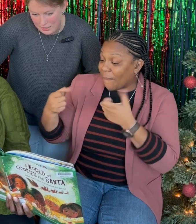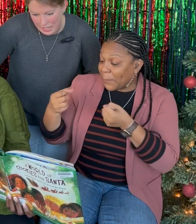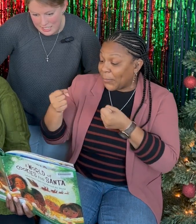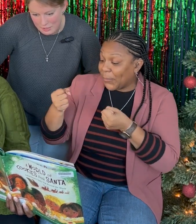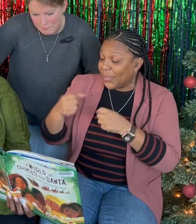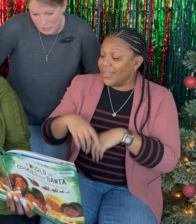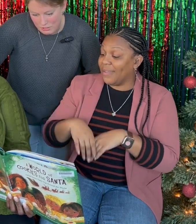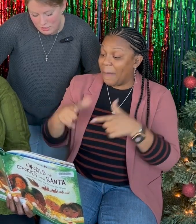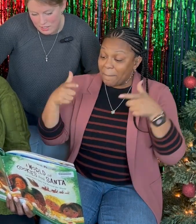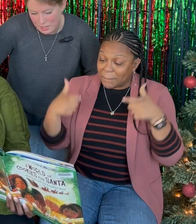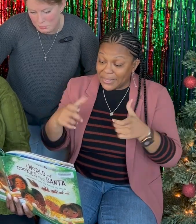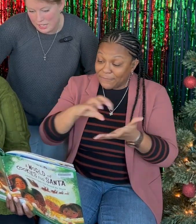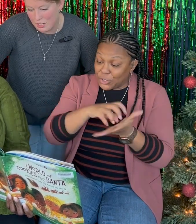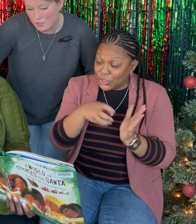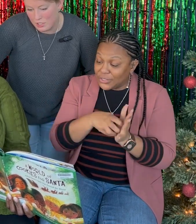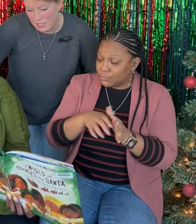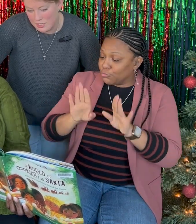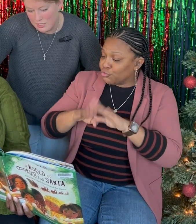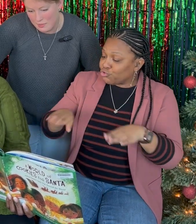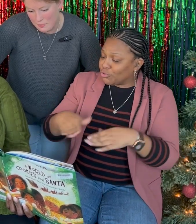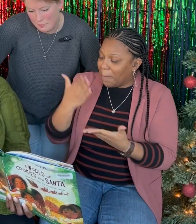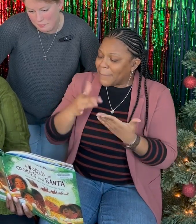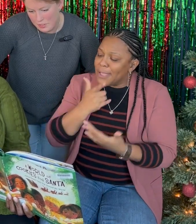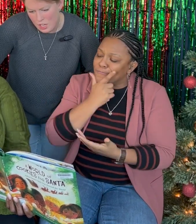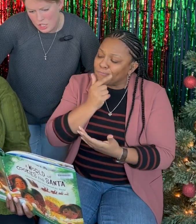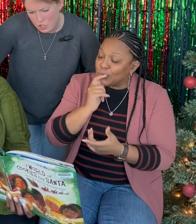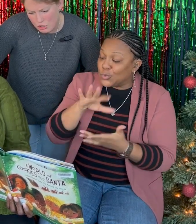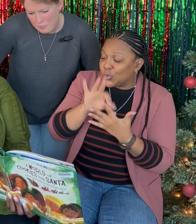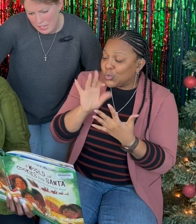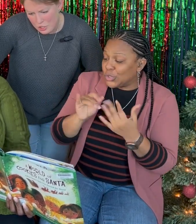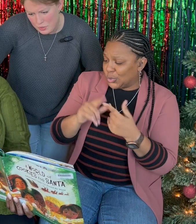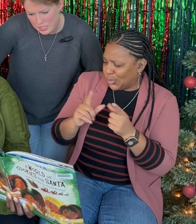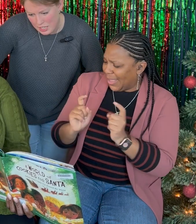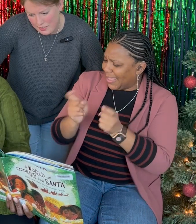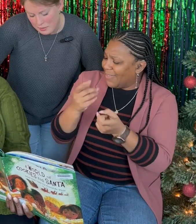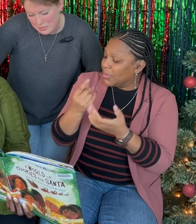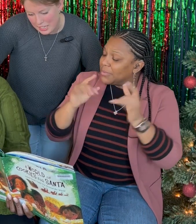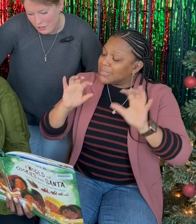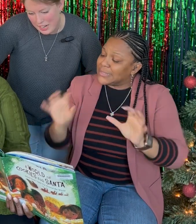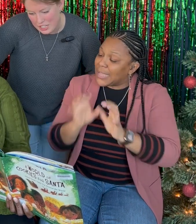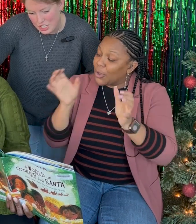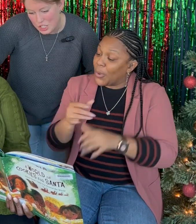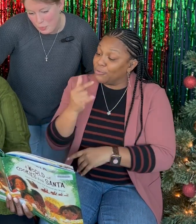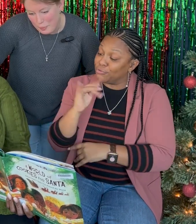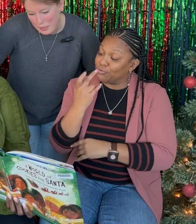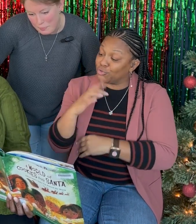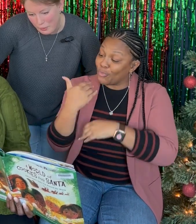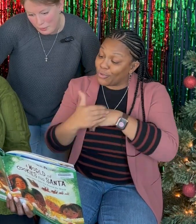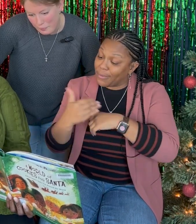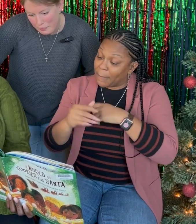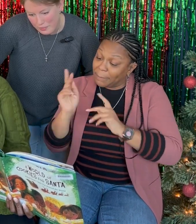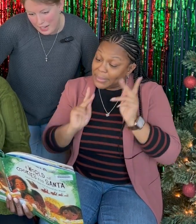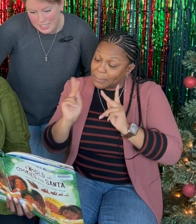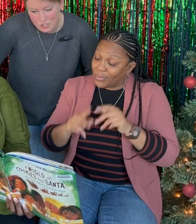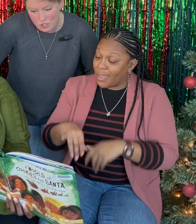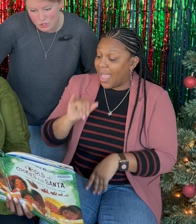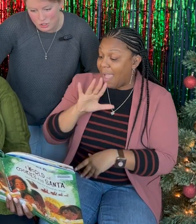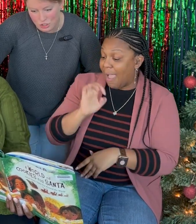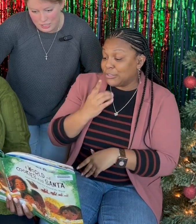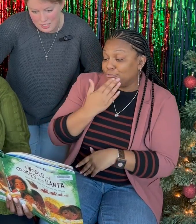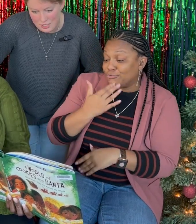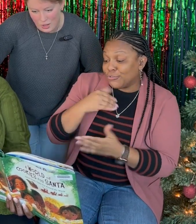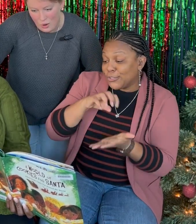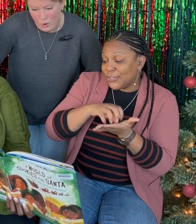find a glass of milk and a plate of cookies. Children might choose to give him decorated gingerbread people, iced